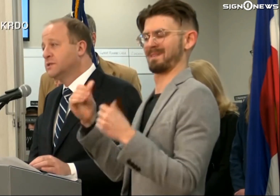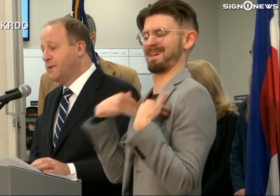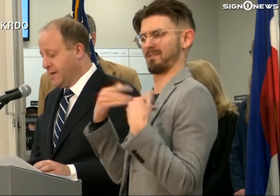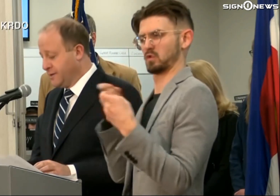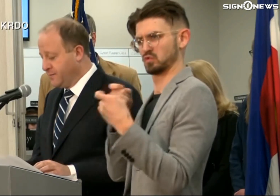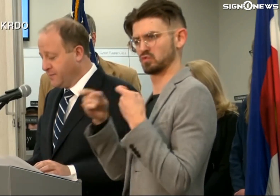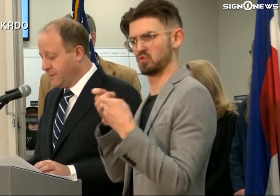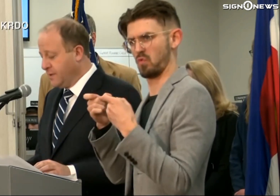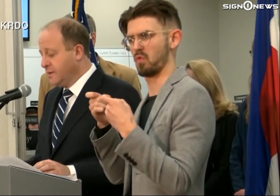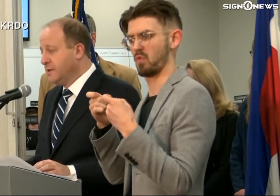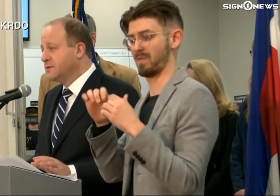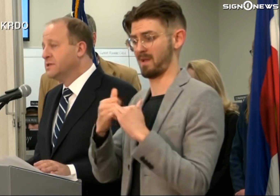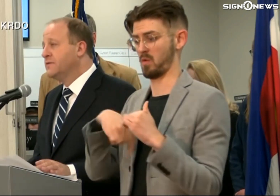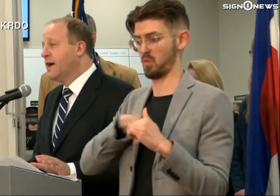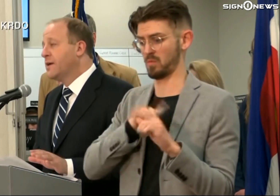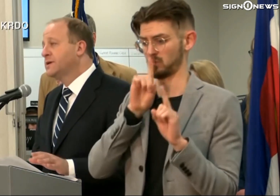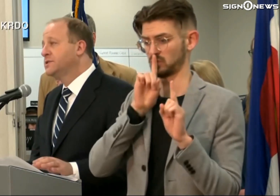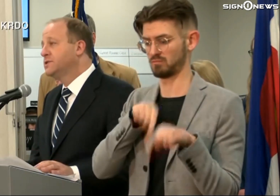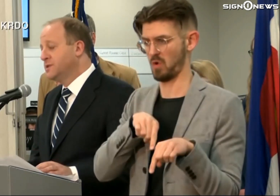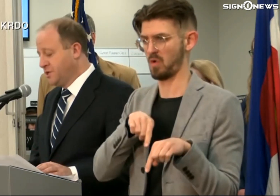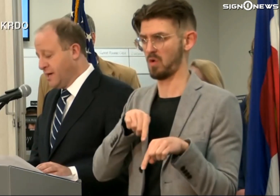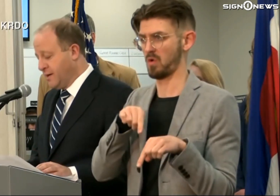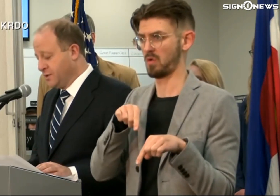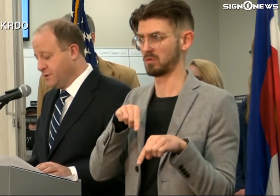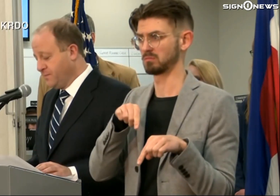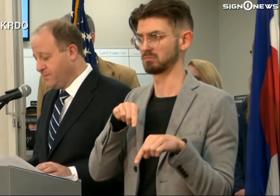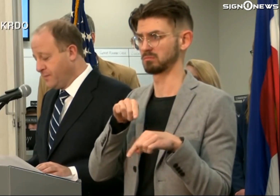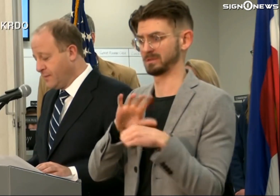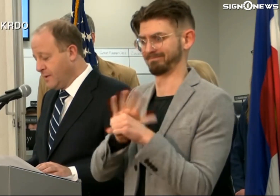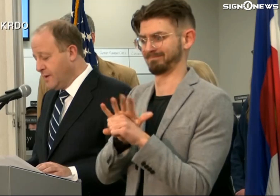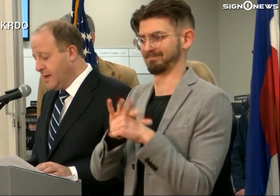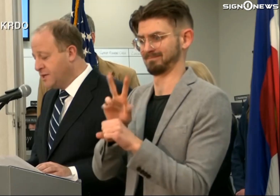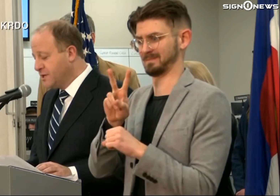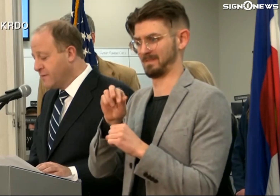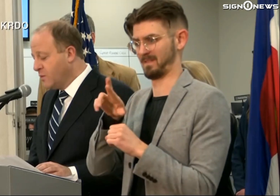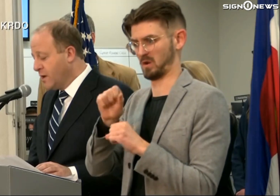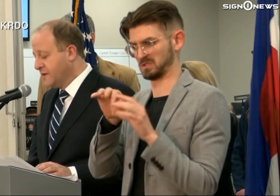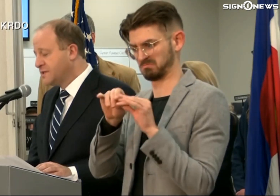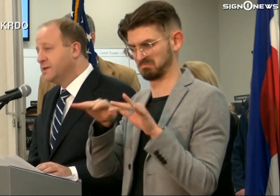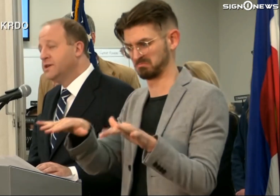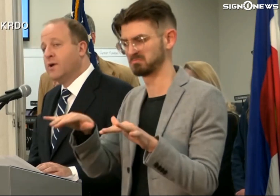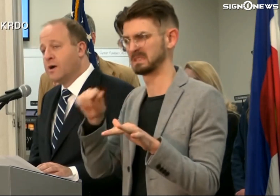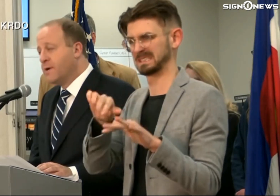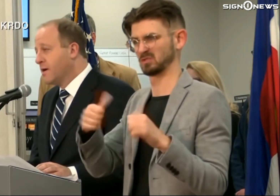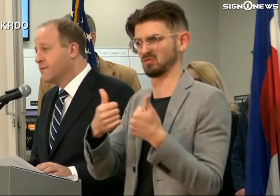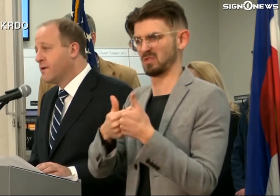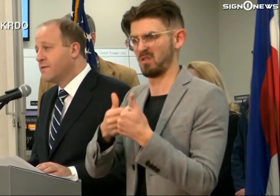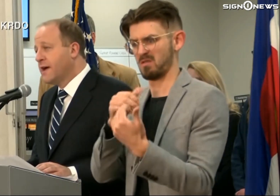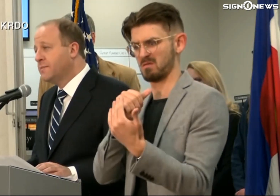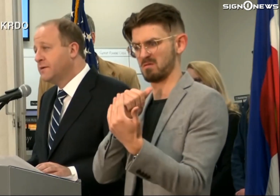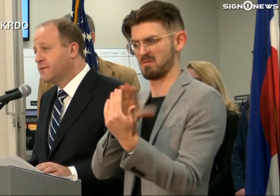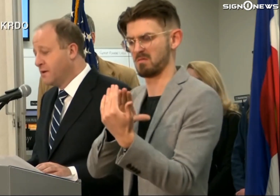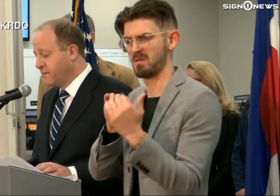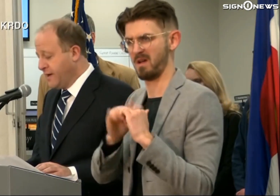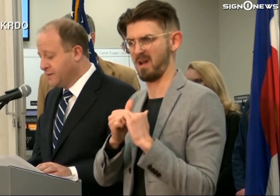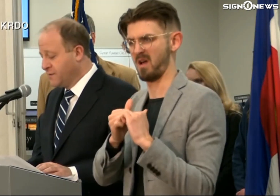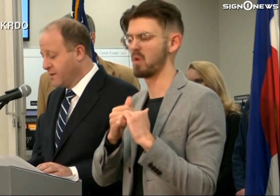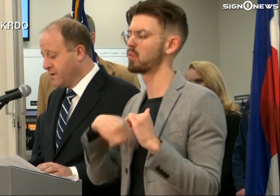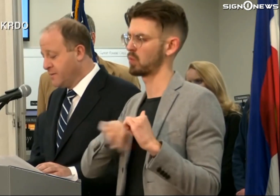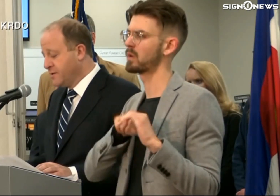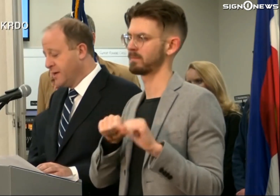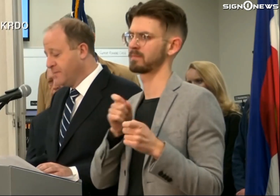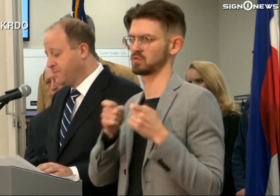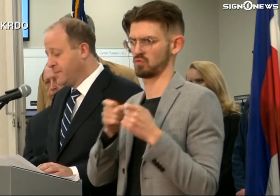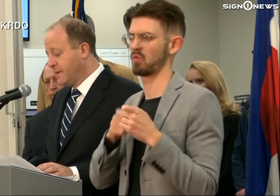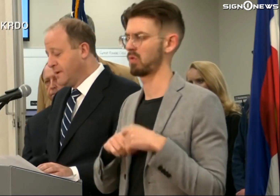we respond to this virus, to this challenge. Each and every one of us can do our part for our family, for our friends, for